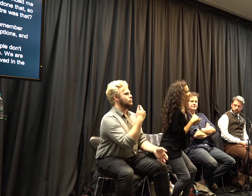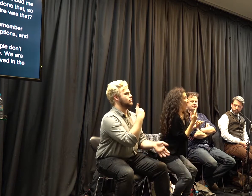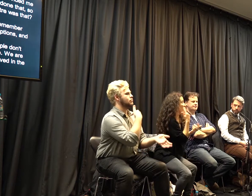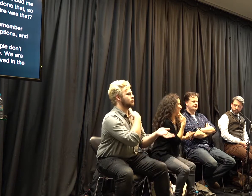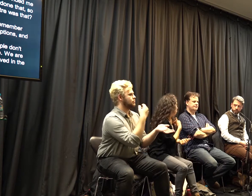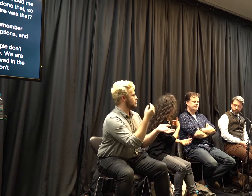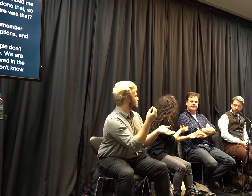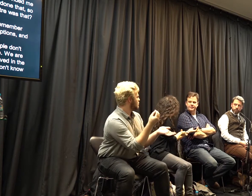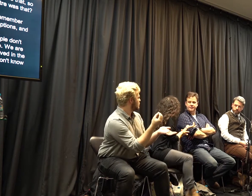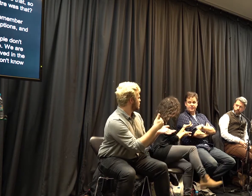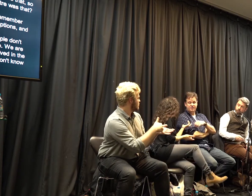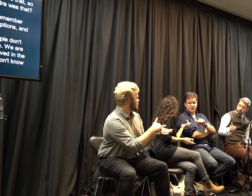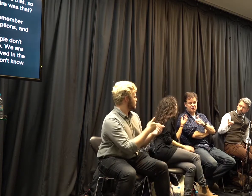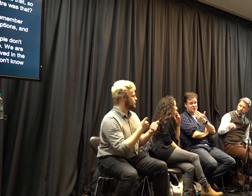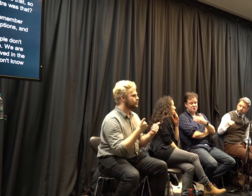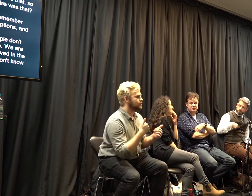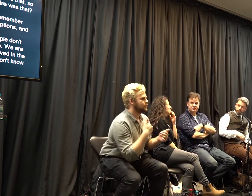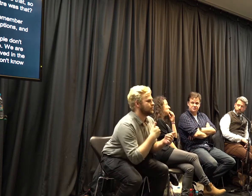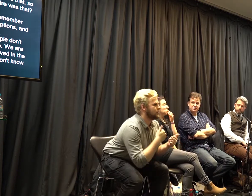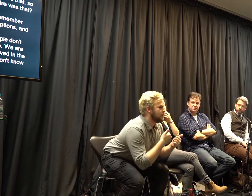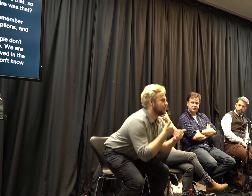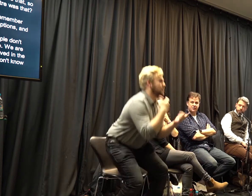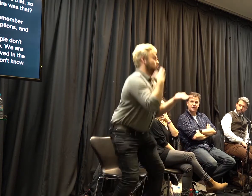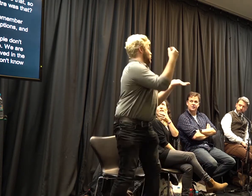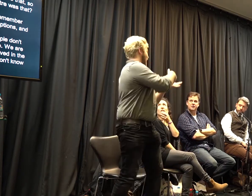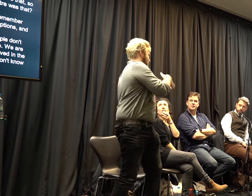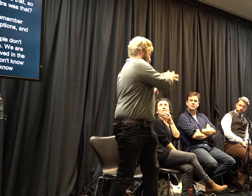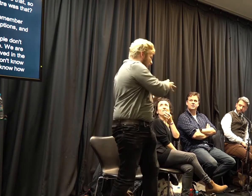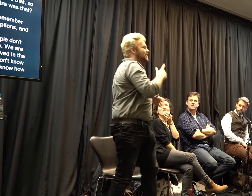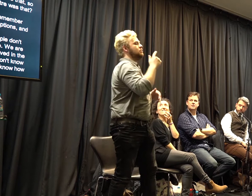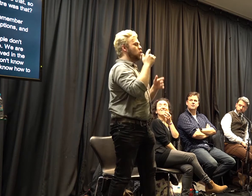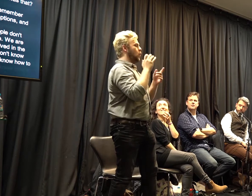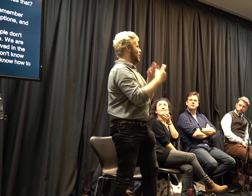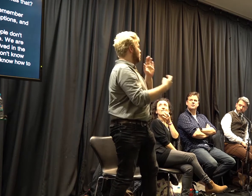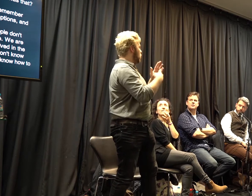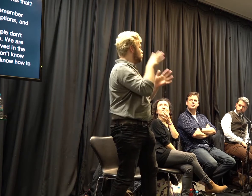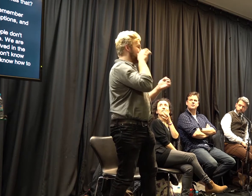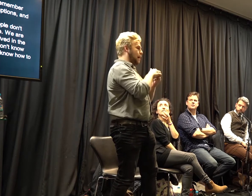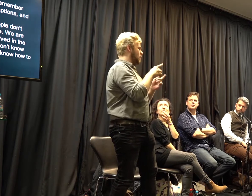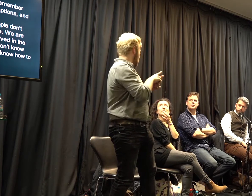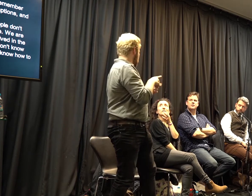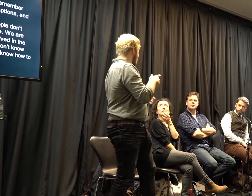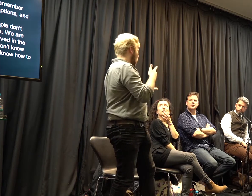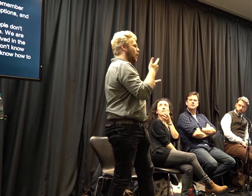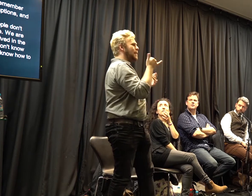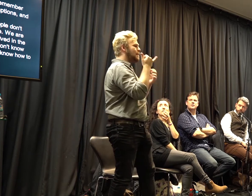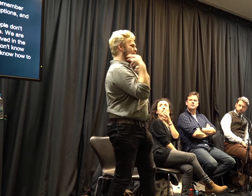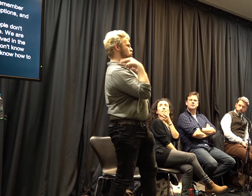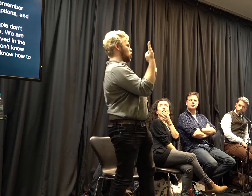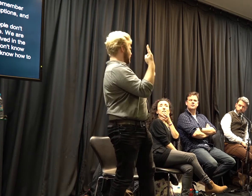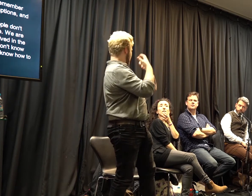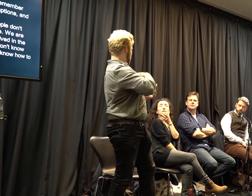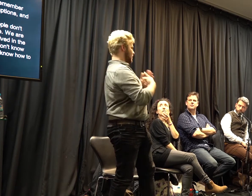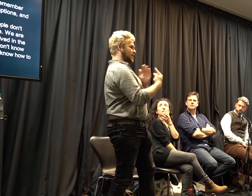get the access they need and don't know how to ask for it. Max, just to add to this,